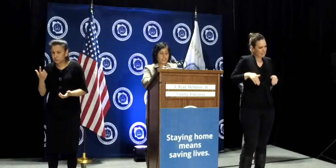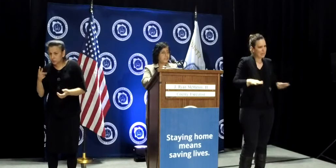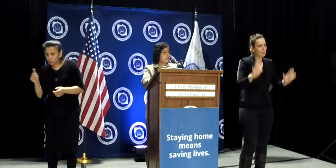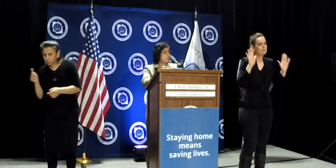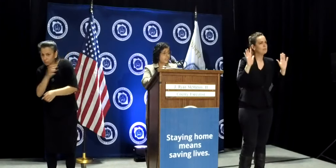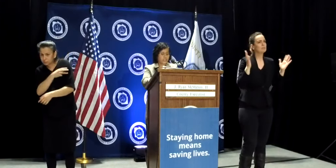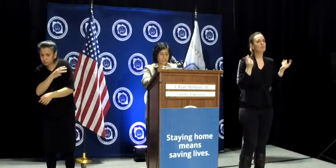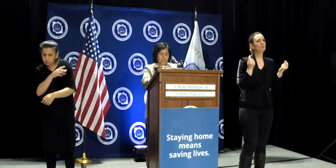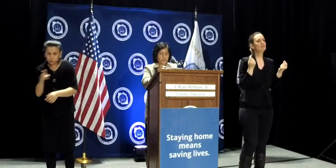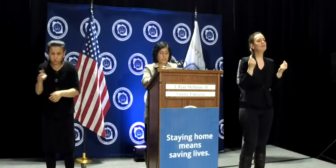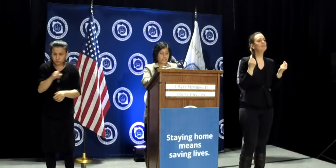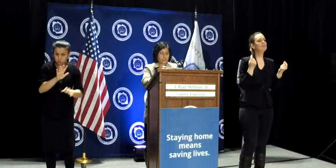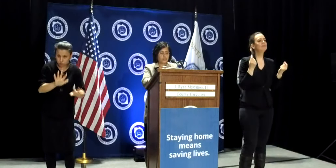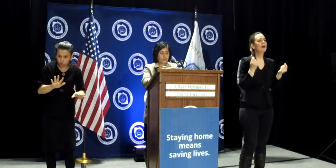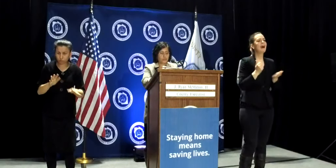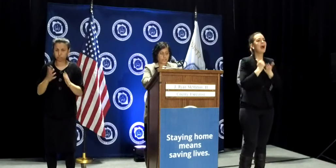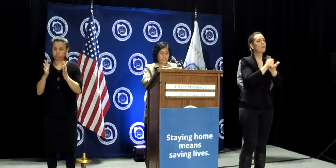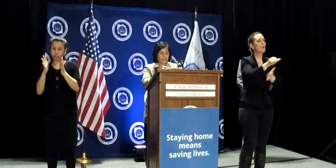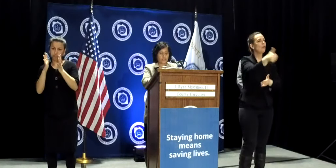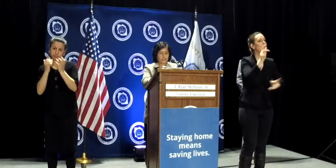to work in this uncharted